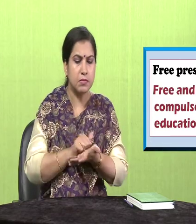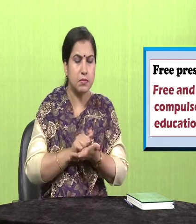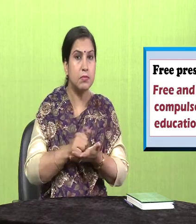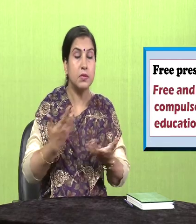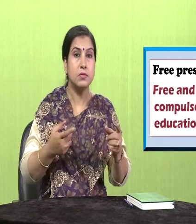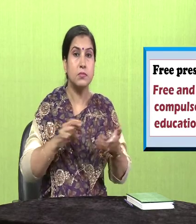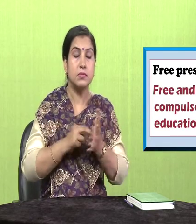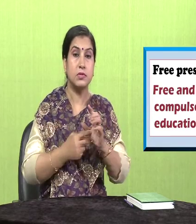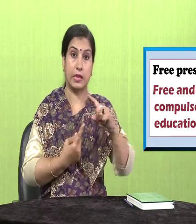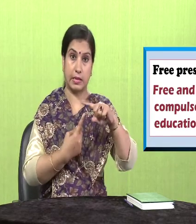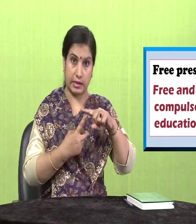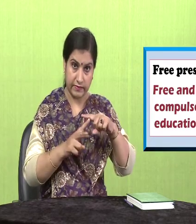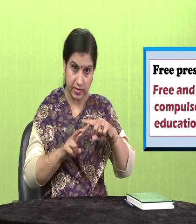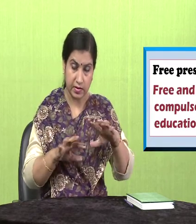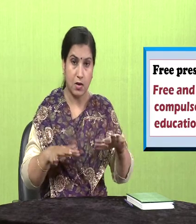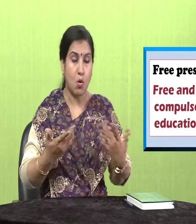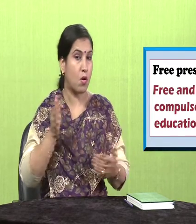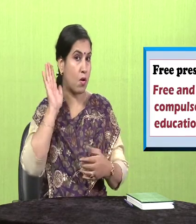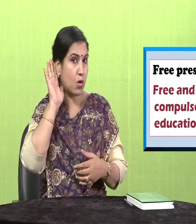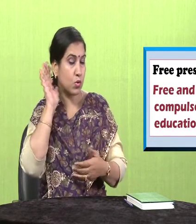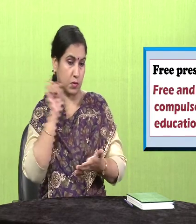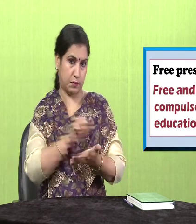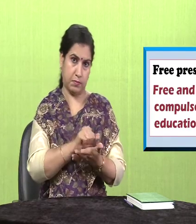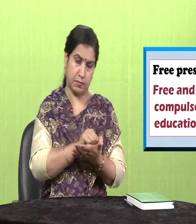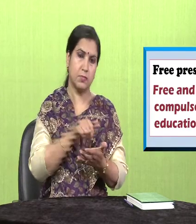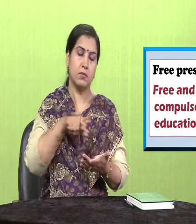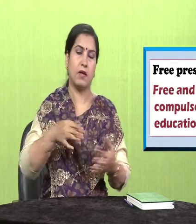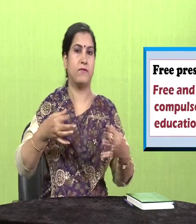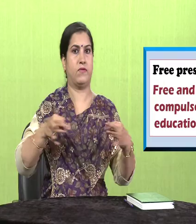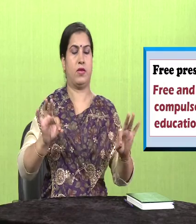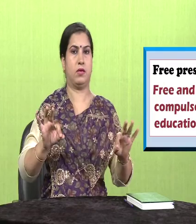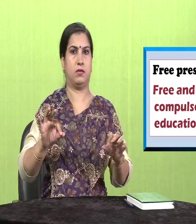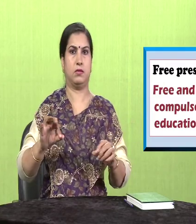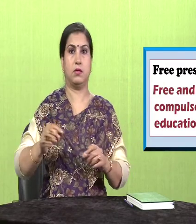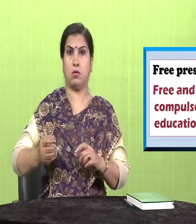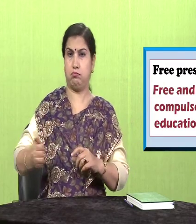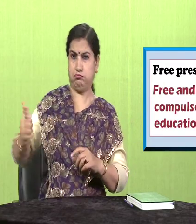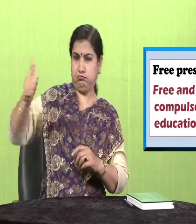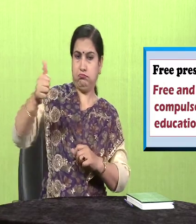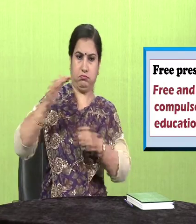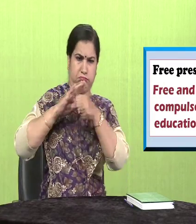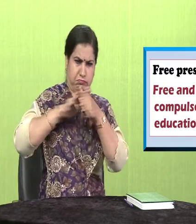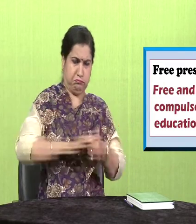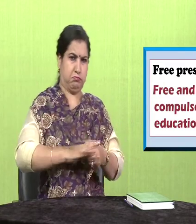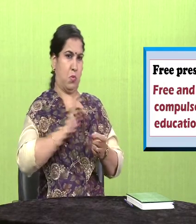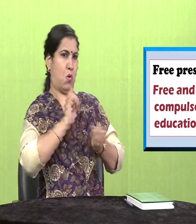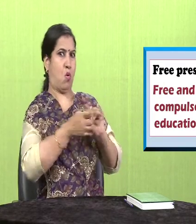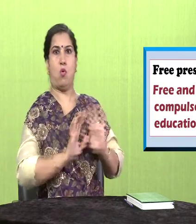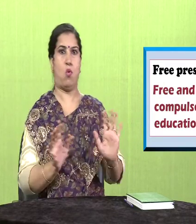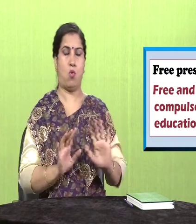channels and newspapers are free from pressure and can